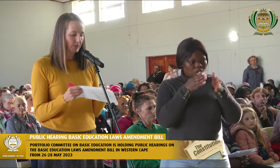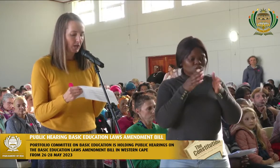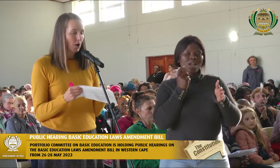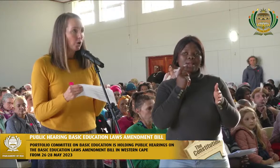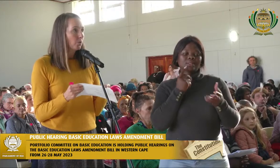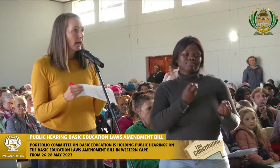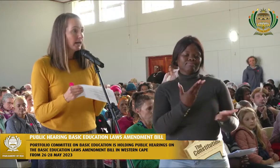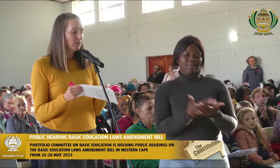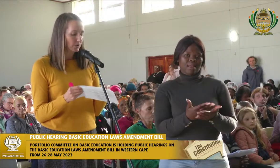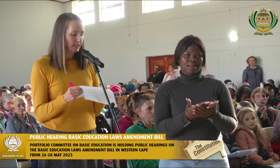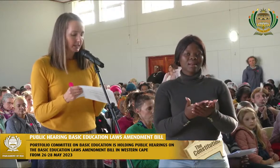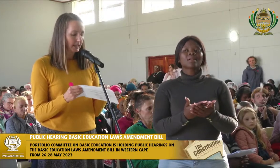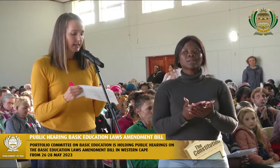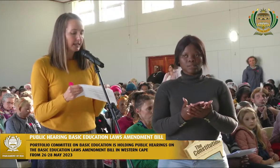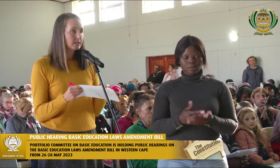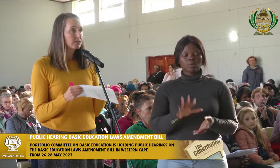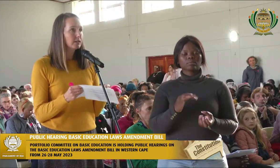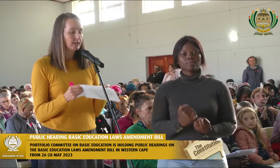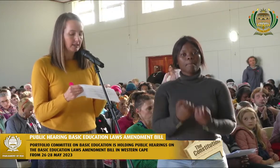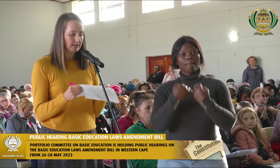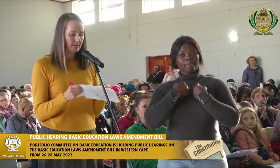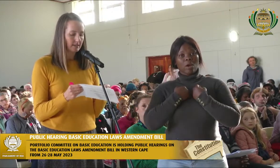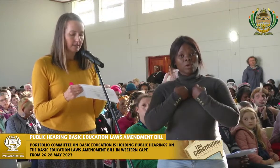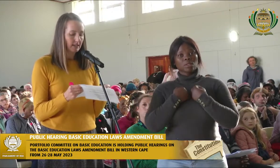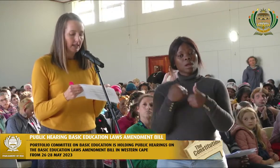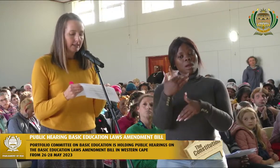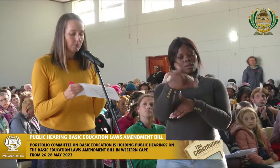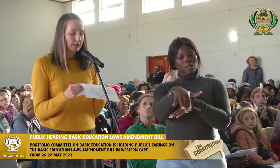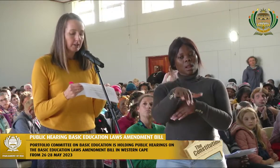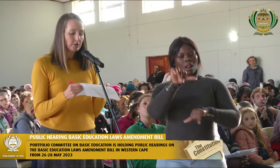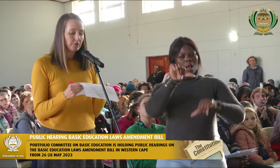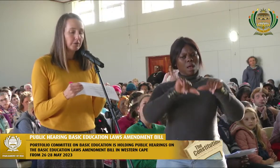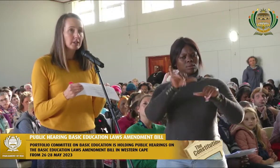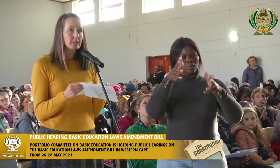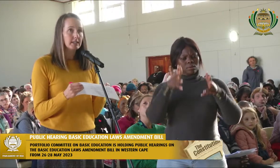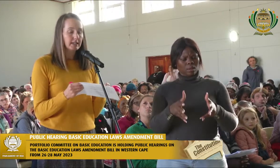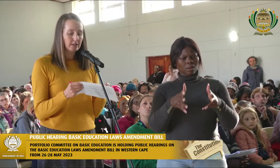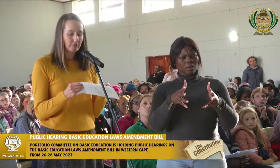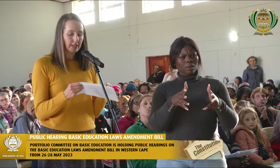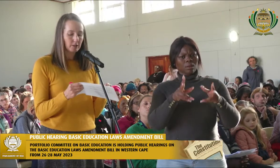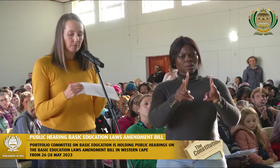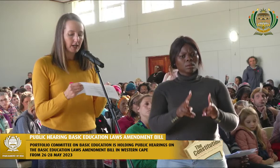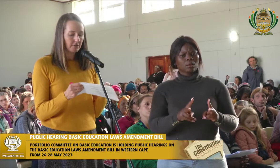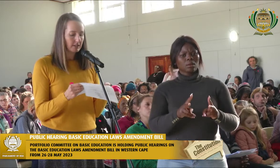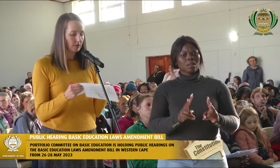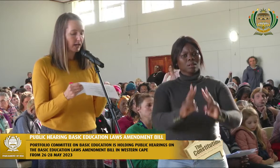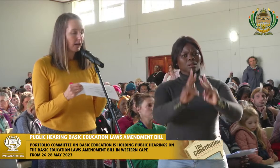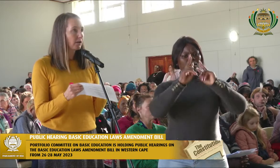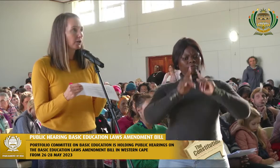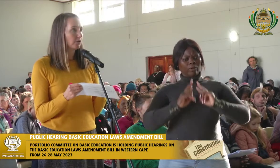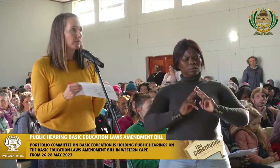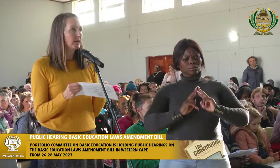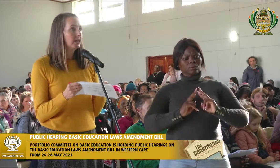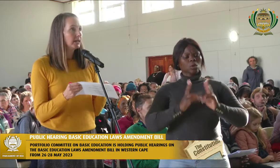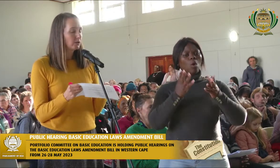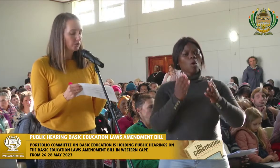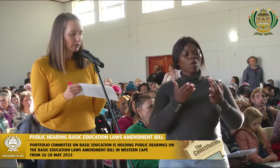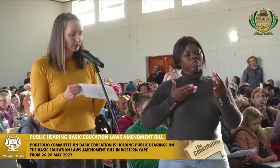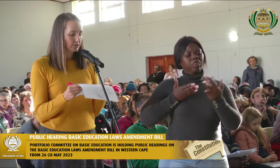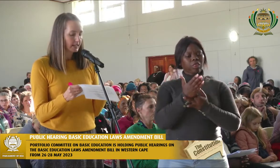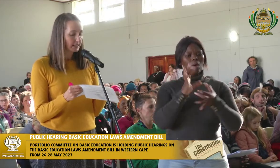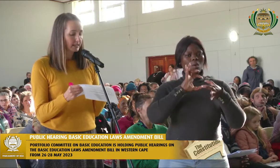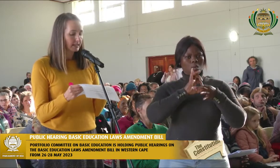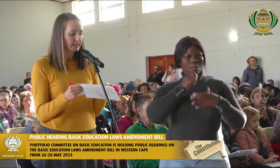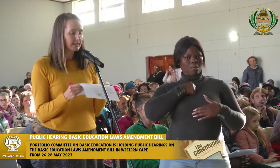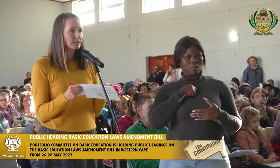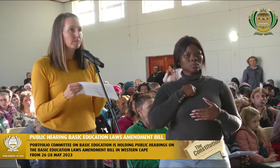them. Why appoint an external assessor that will need to firstly invade the privacy of our home in